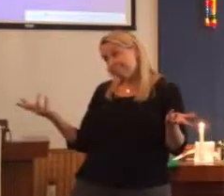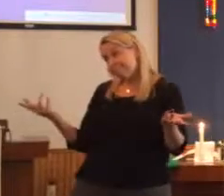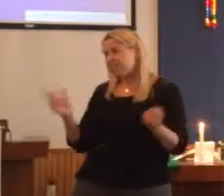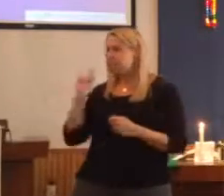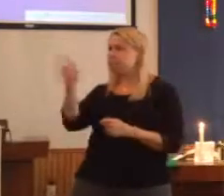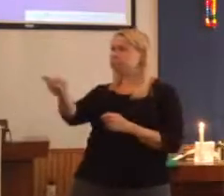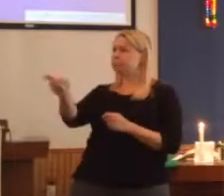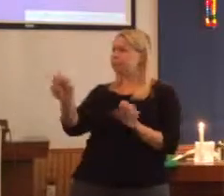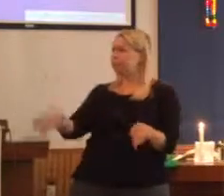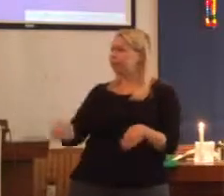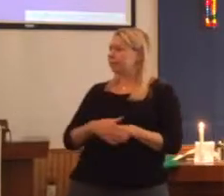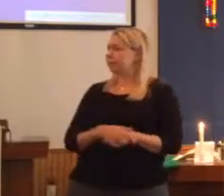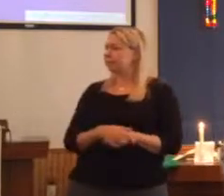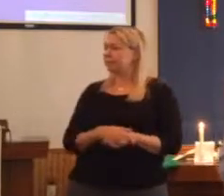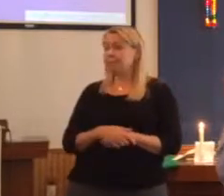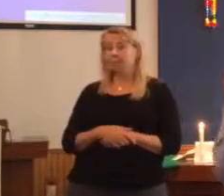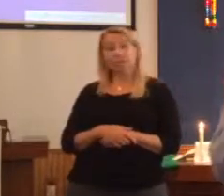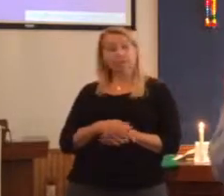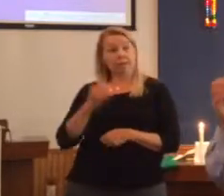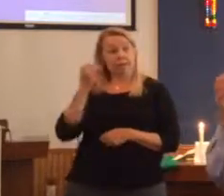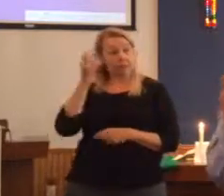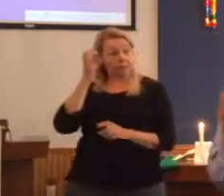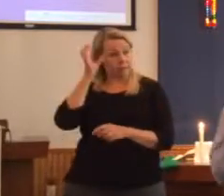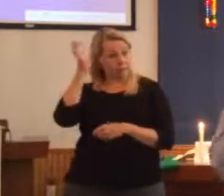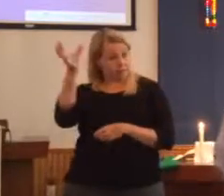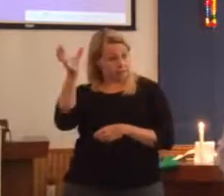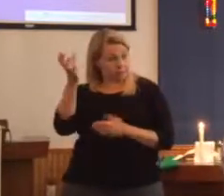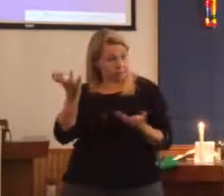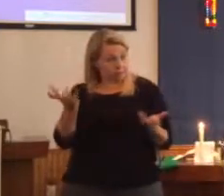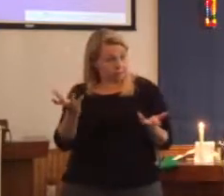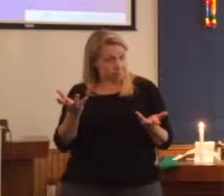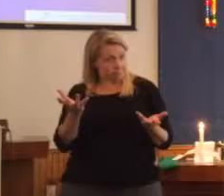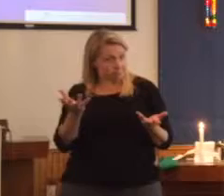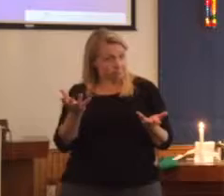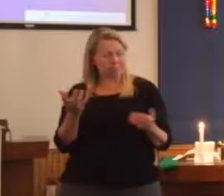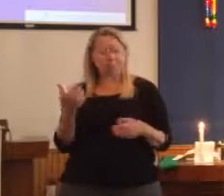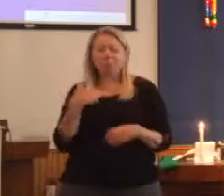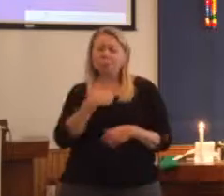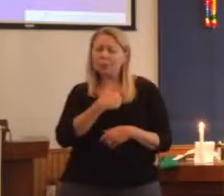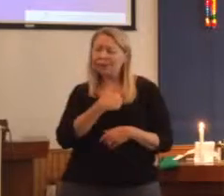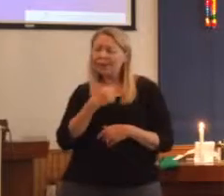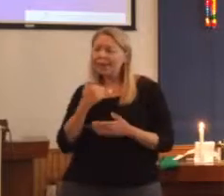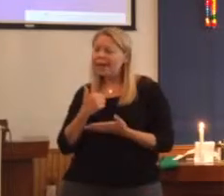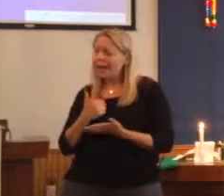Because I think the idea that we need to provide